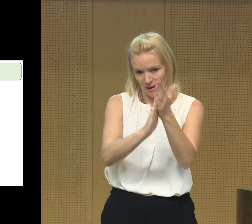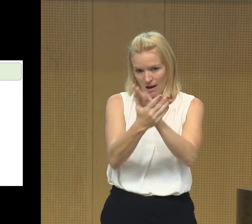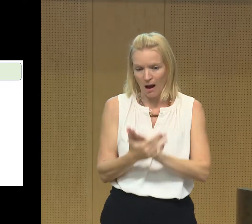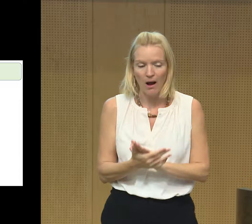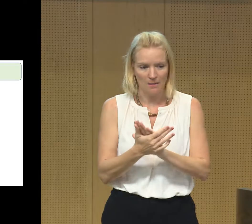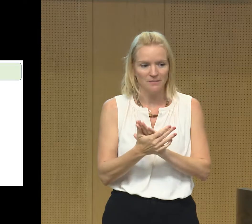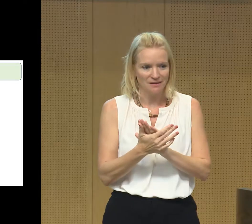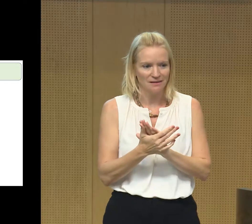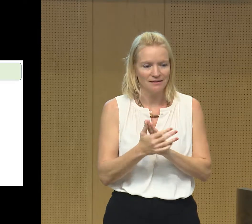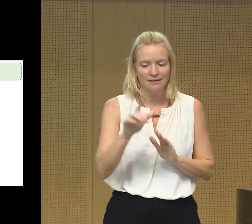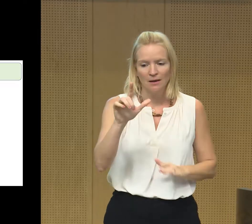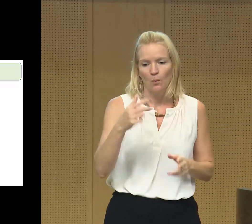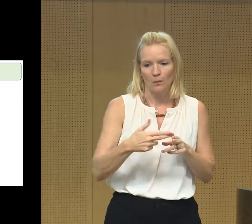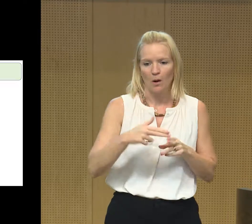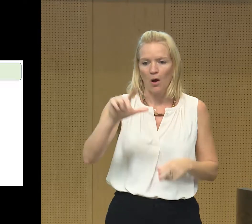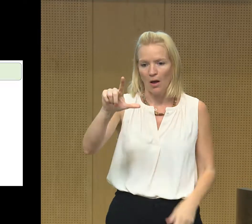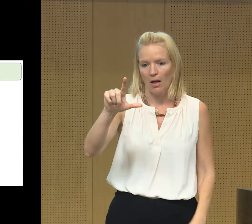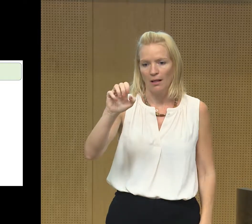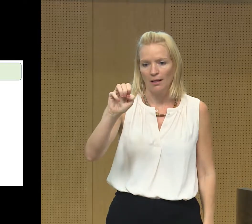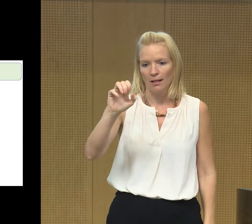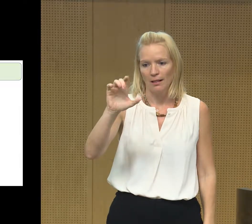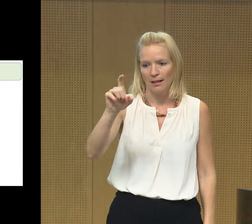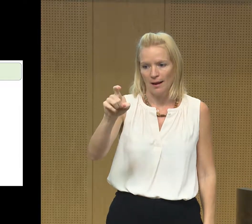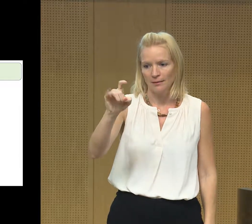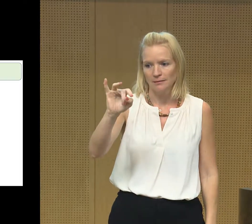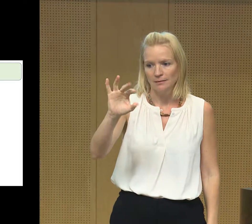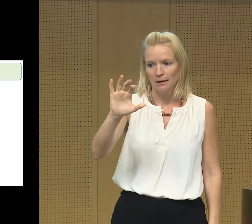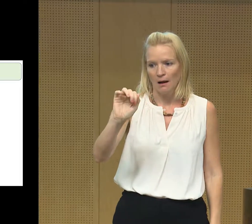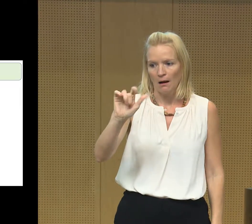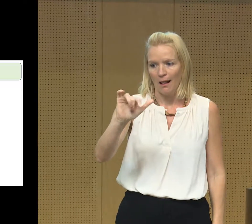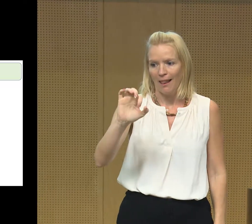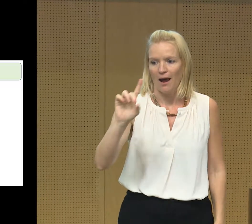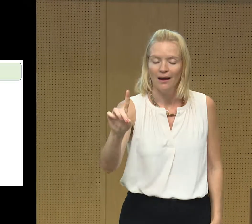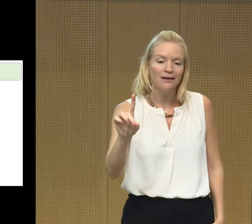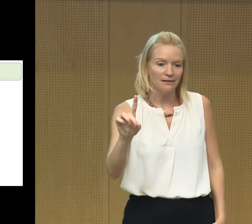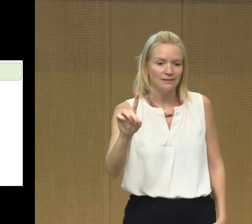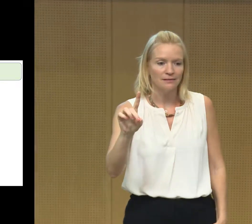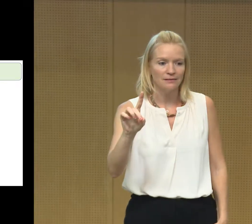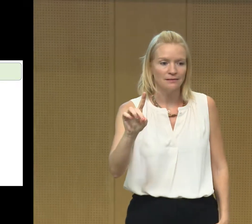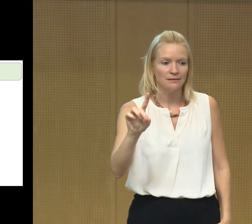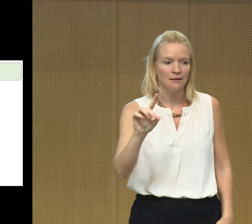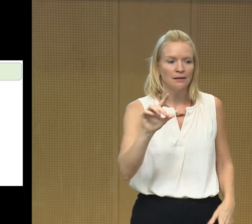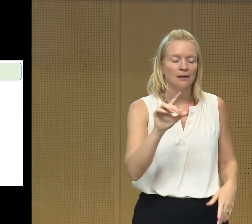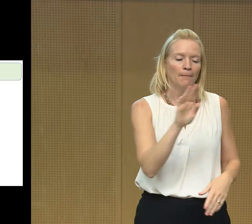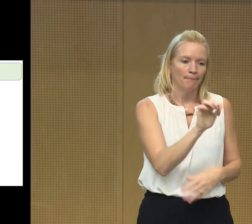There's a consistent way that fingerspelled words become something that we call lexicalized.